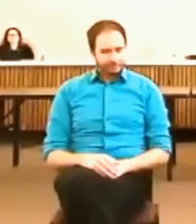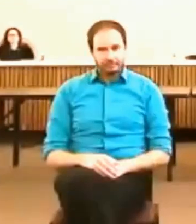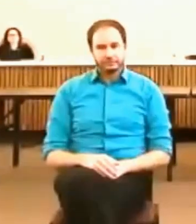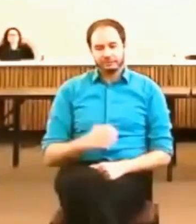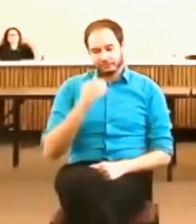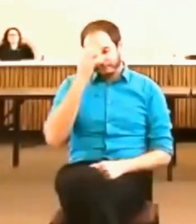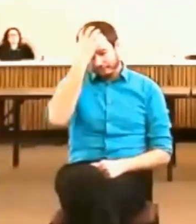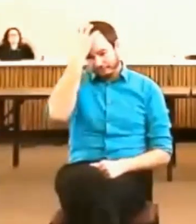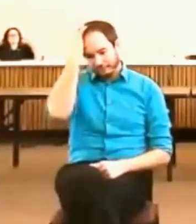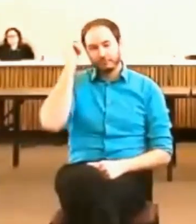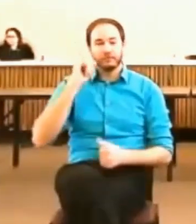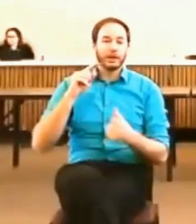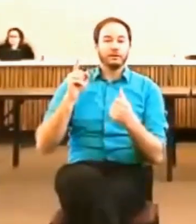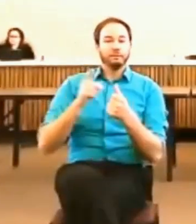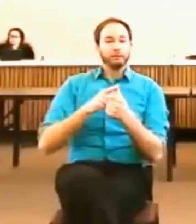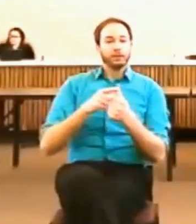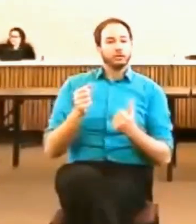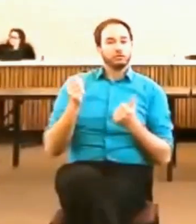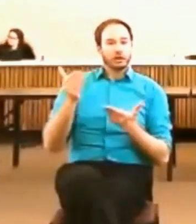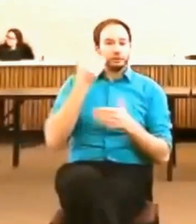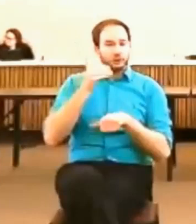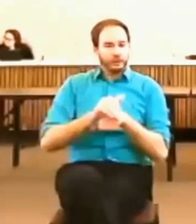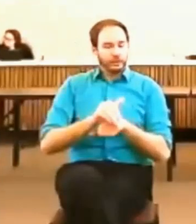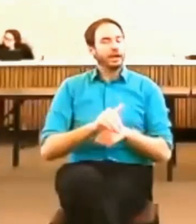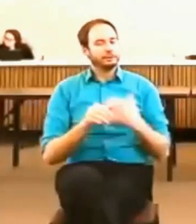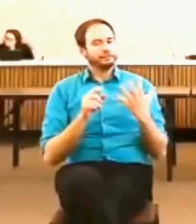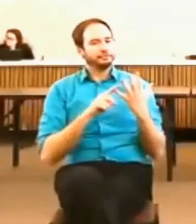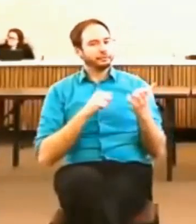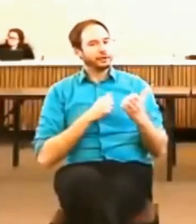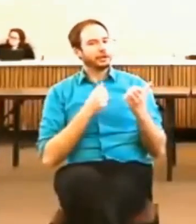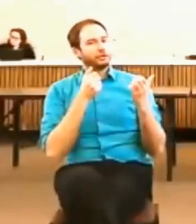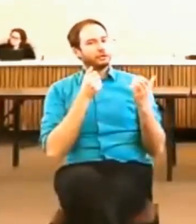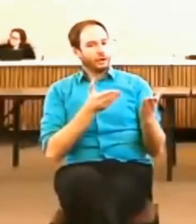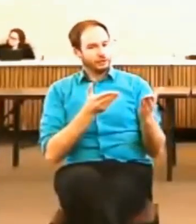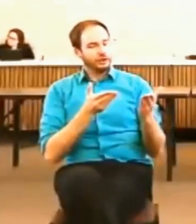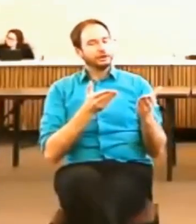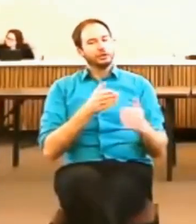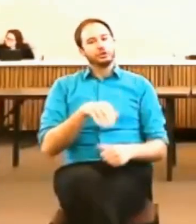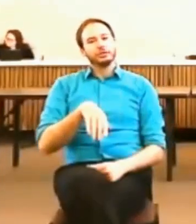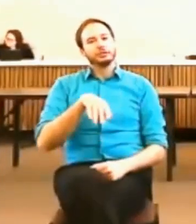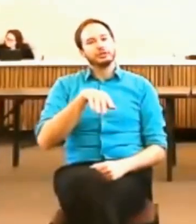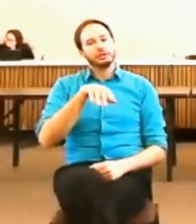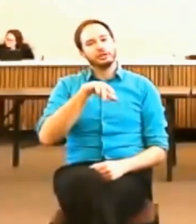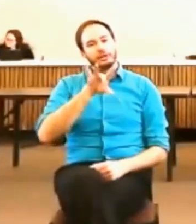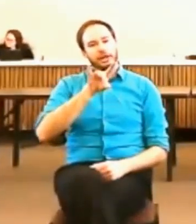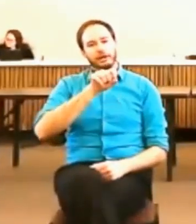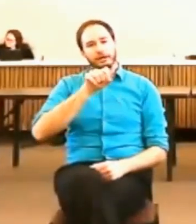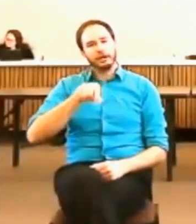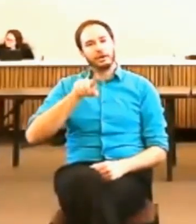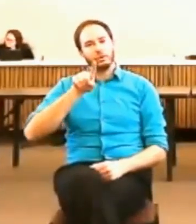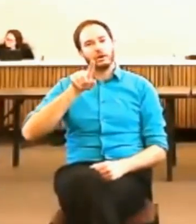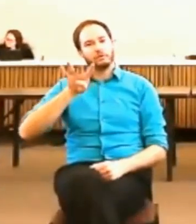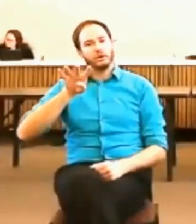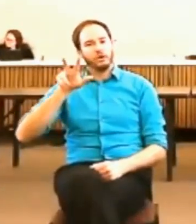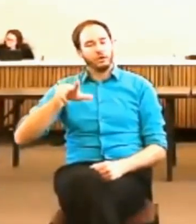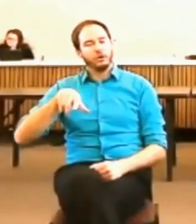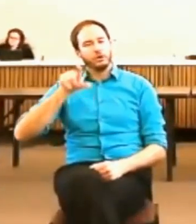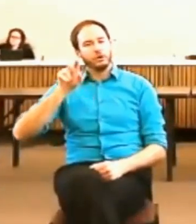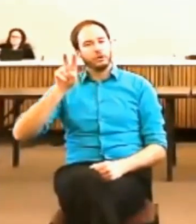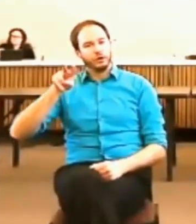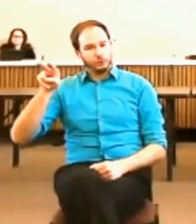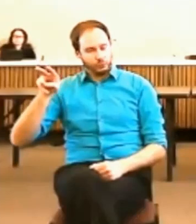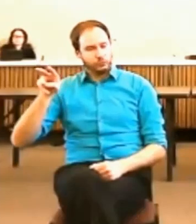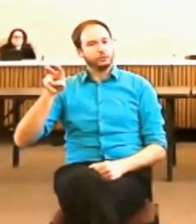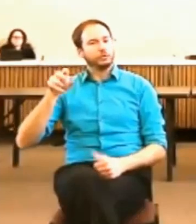apart before our eyes. However, while this event was in fact related to the aforementioned